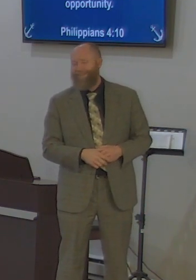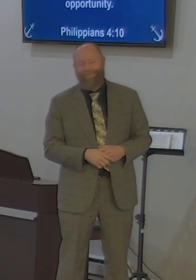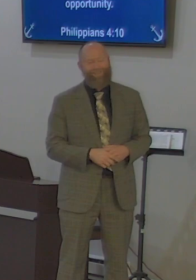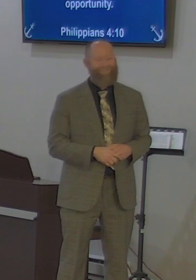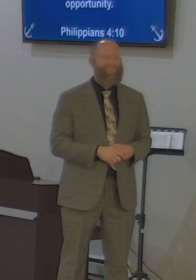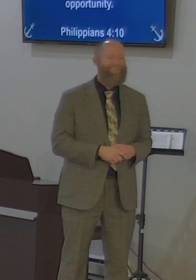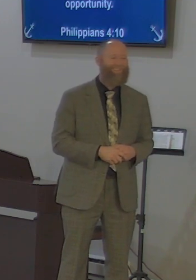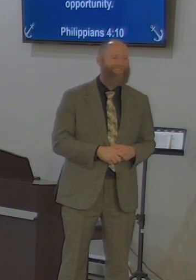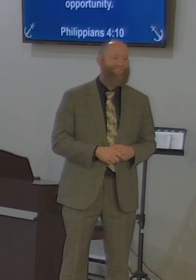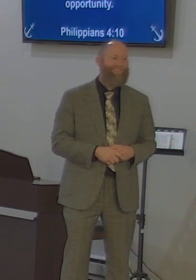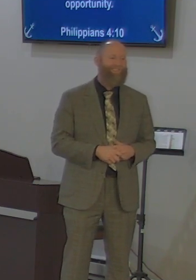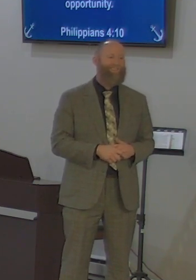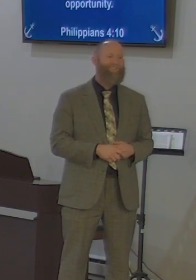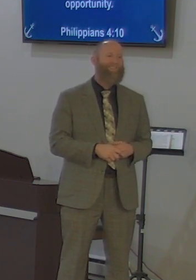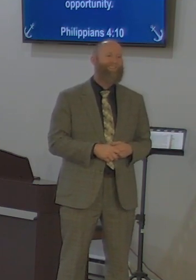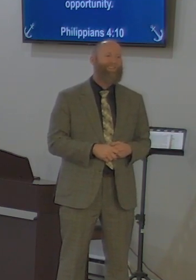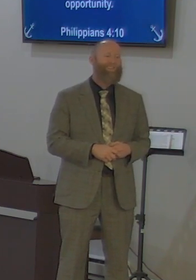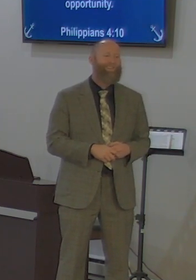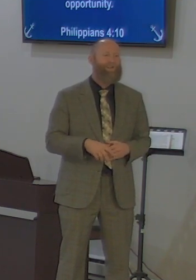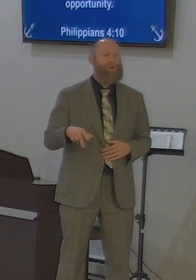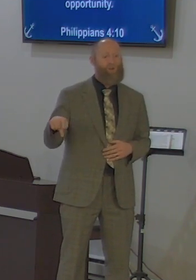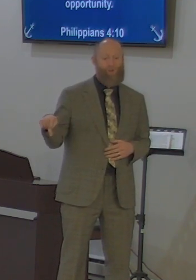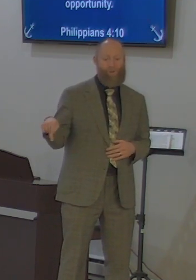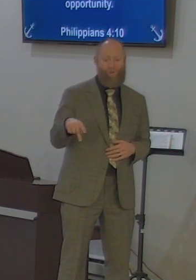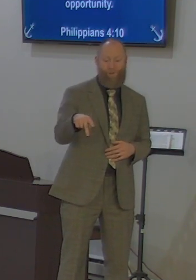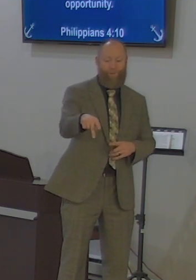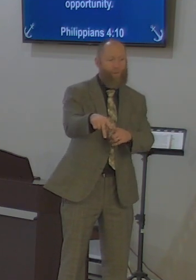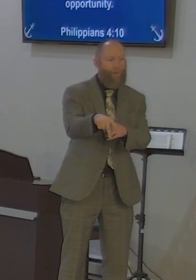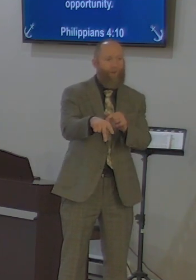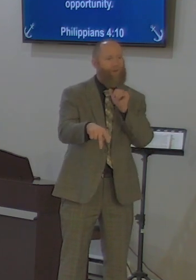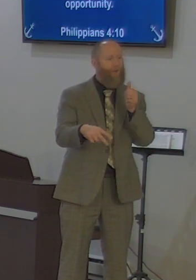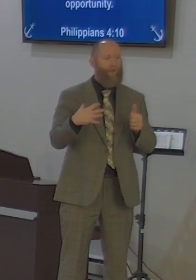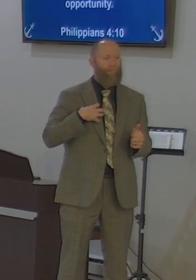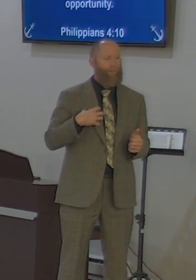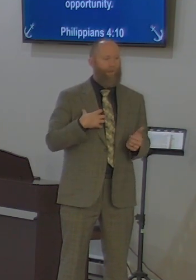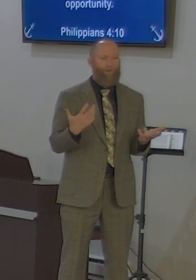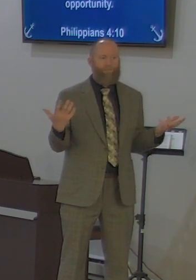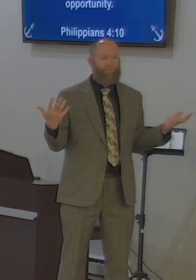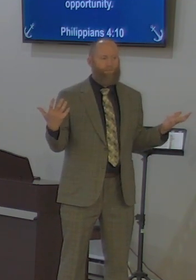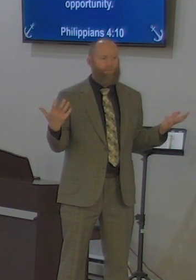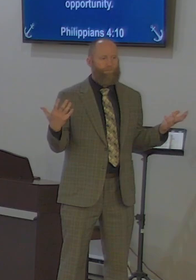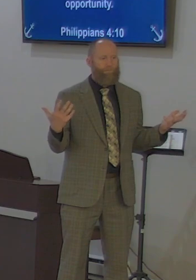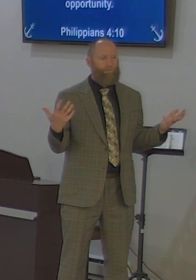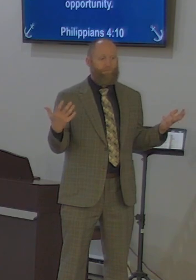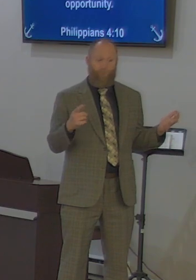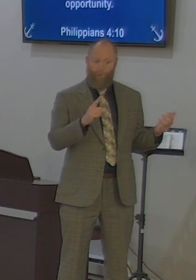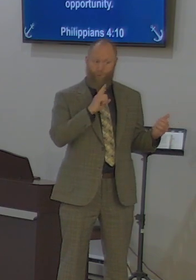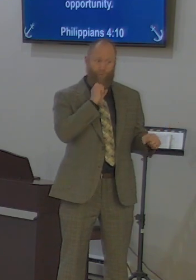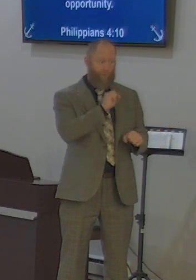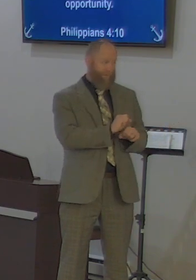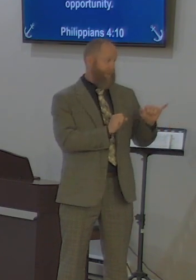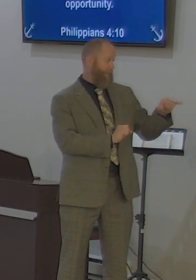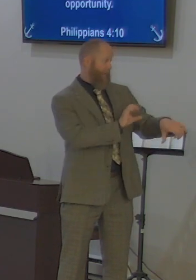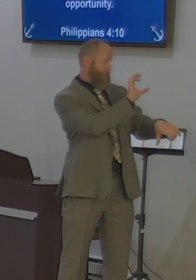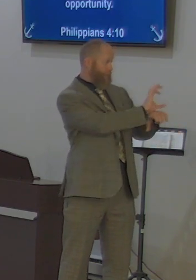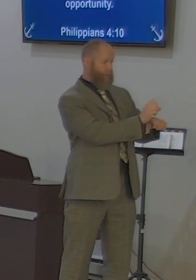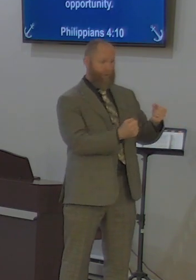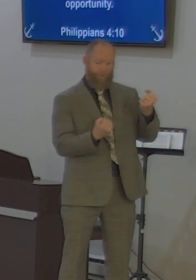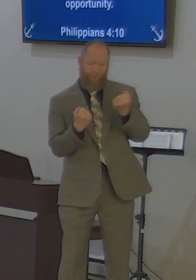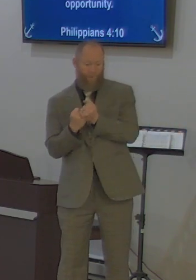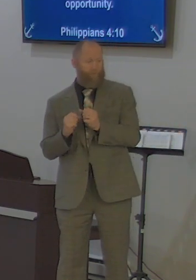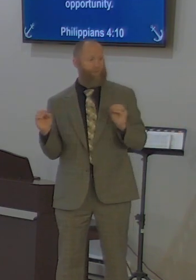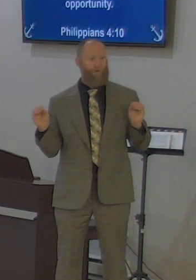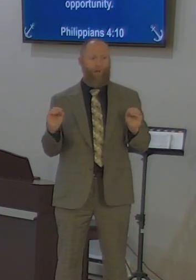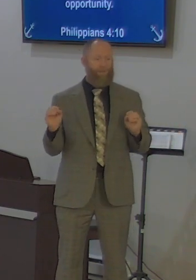No, see, the truth of the matter is that Paul never did that. And we know that the Philippians had a desire to try to